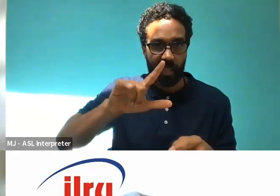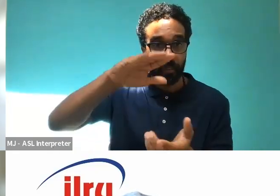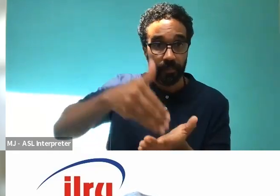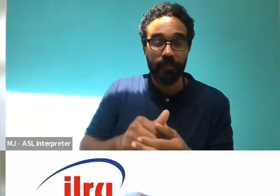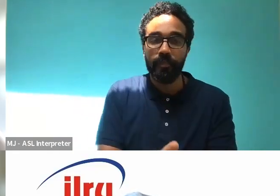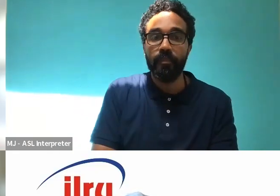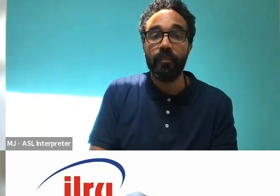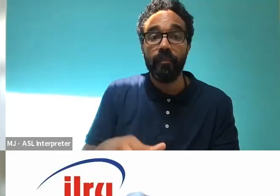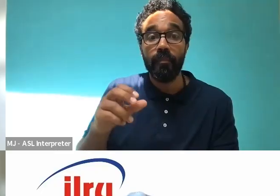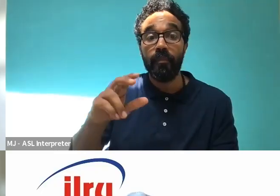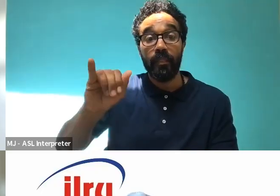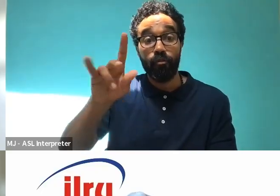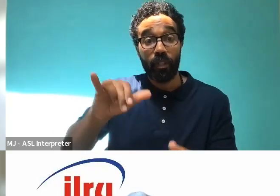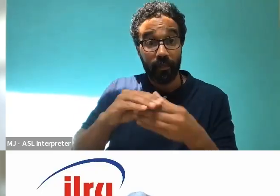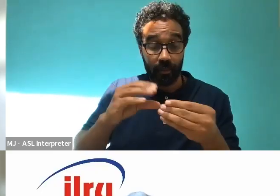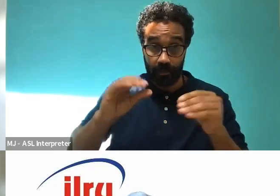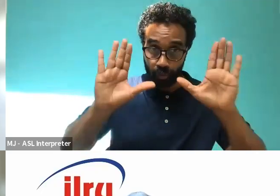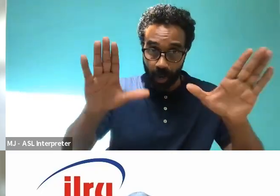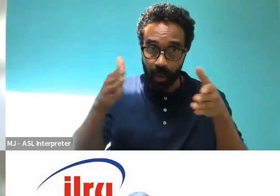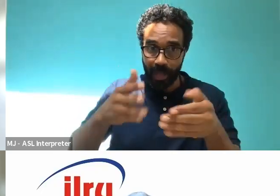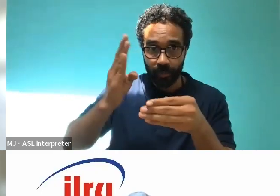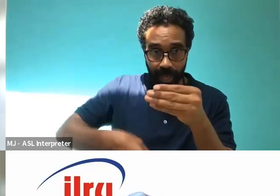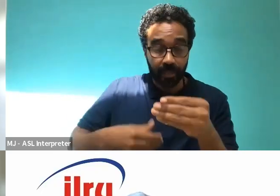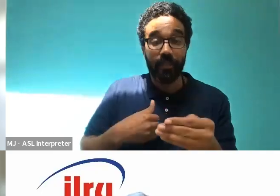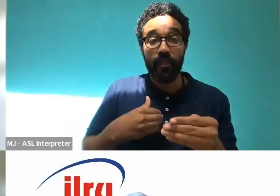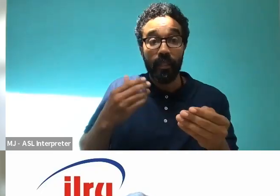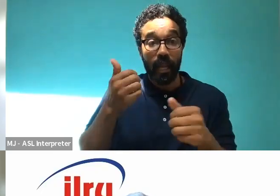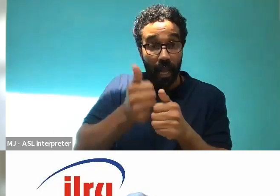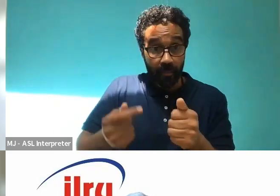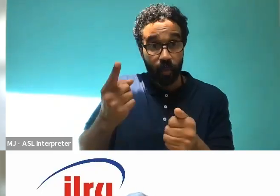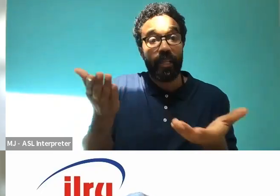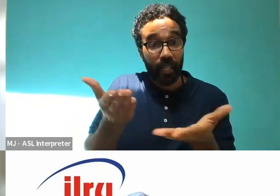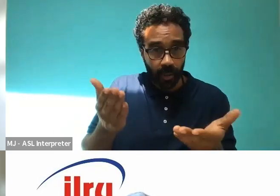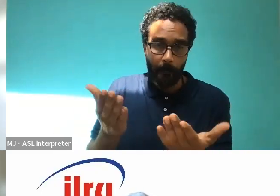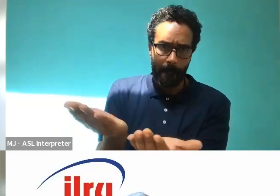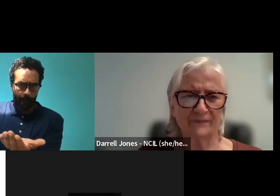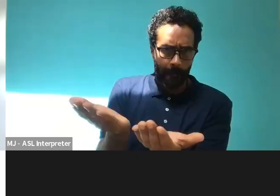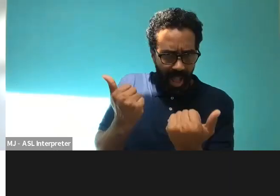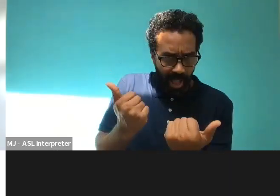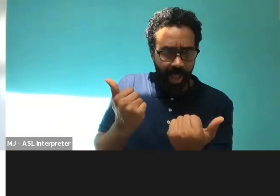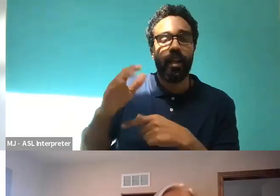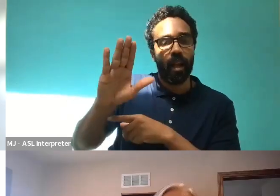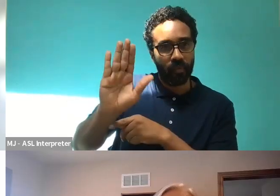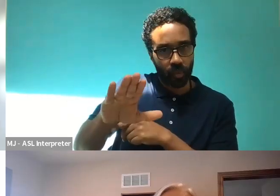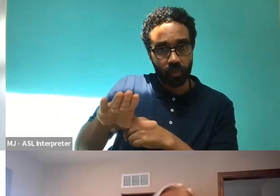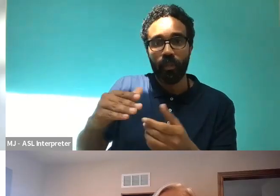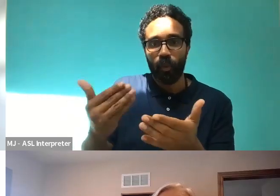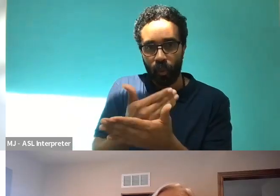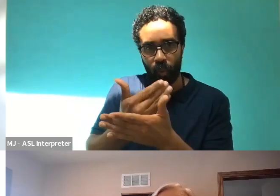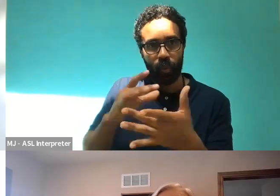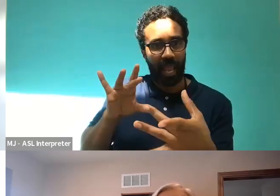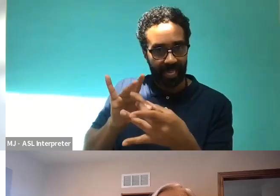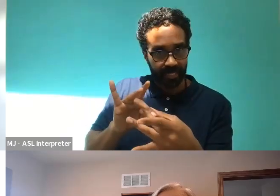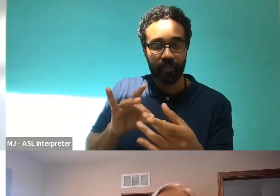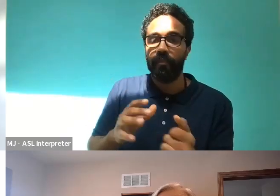let everybody on the call know, come back again. You should have a new link for this afternoon session. These lovely ladies are going to